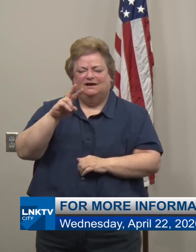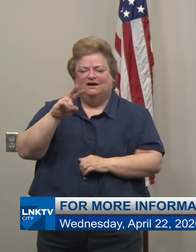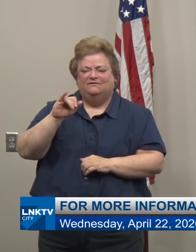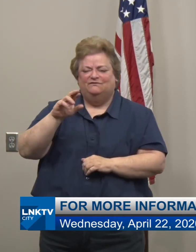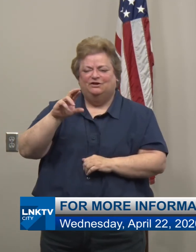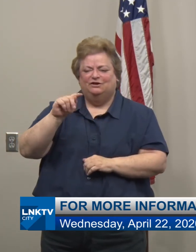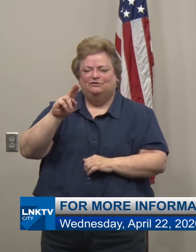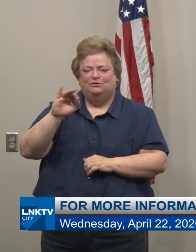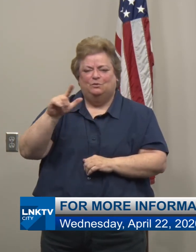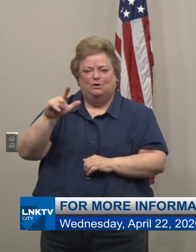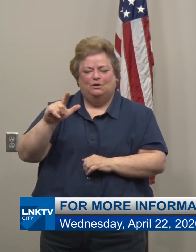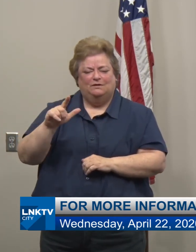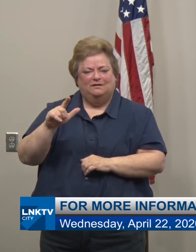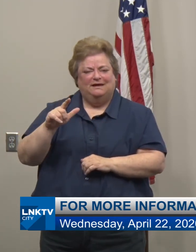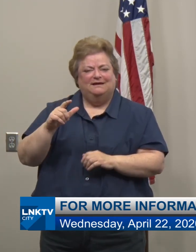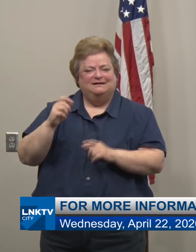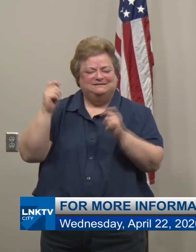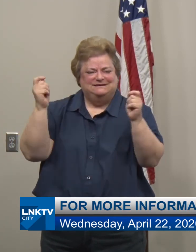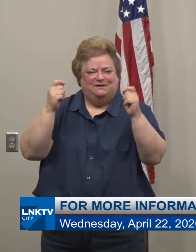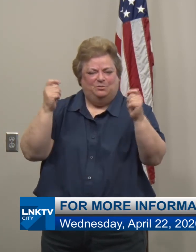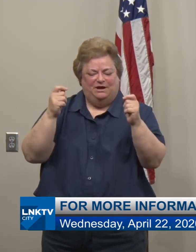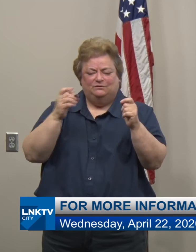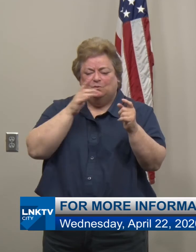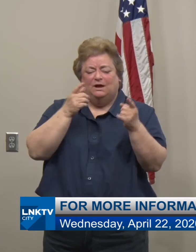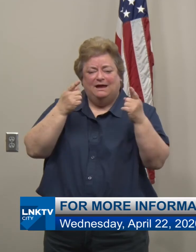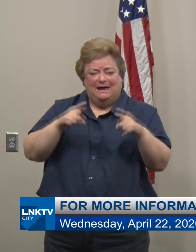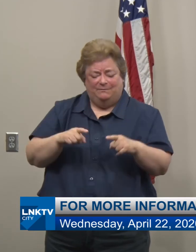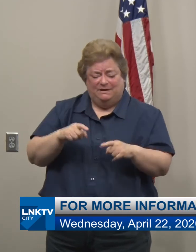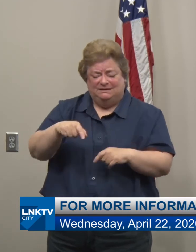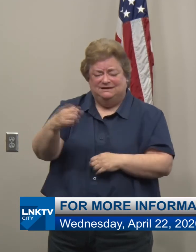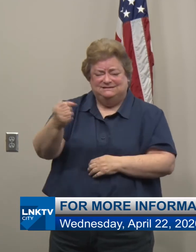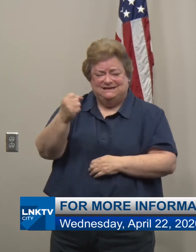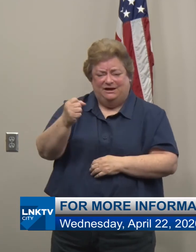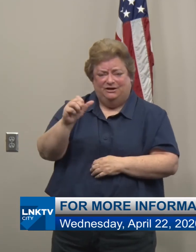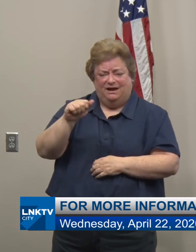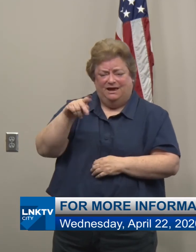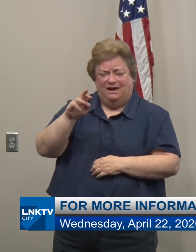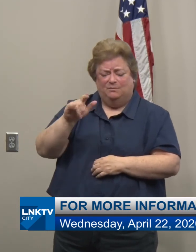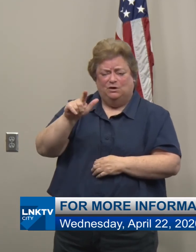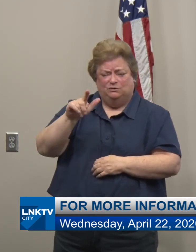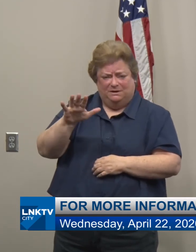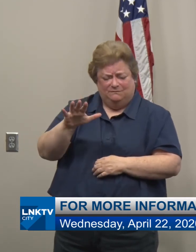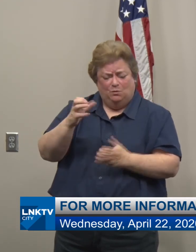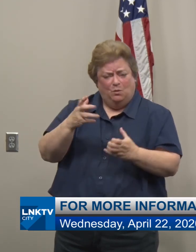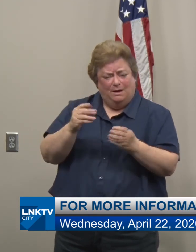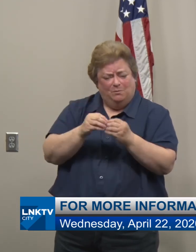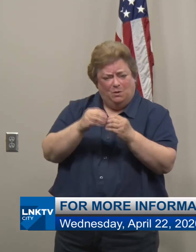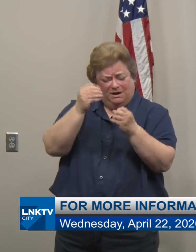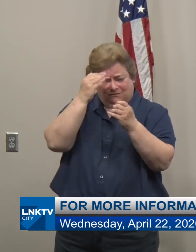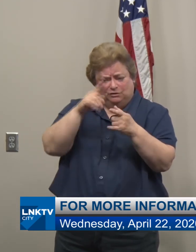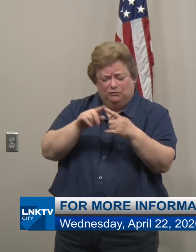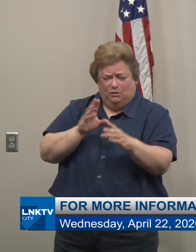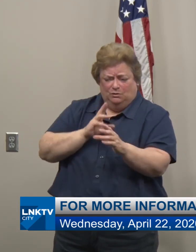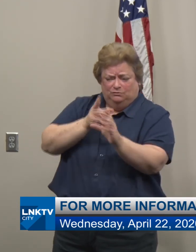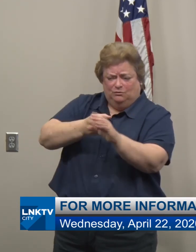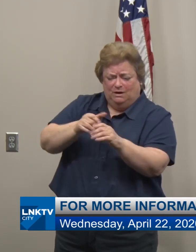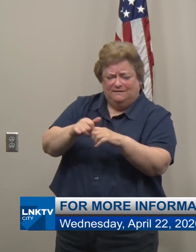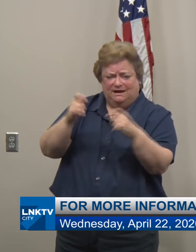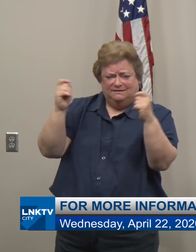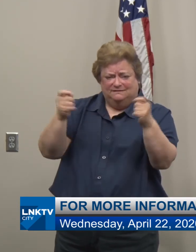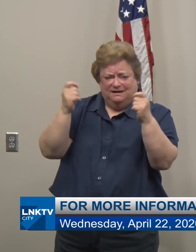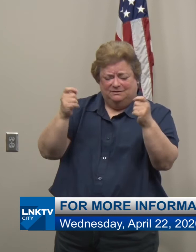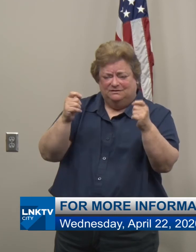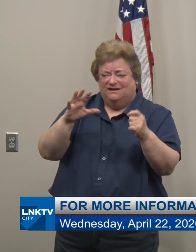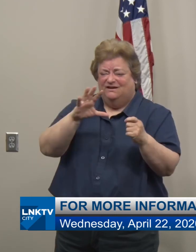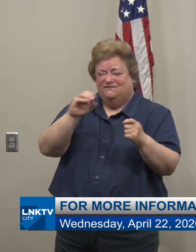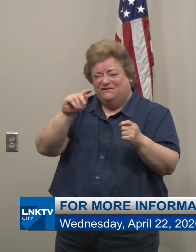this year, and that will take place this coming Saturday, April 25th. And if you want more information about how to be a part of that celebration, the 50th anniversary